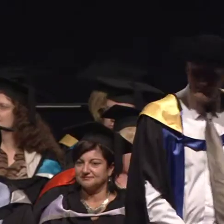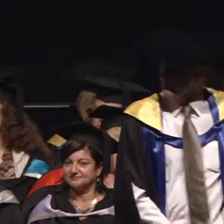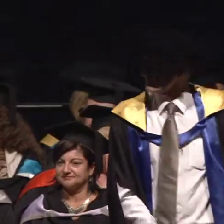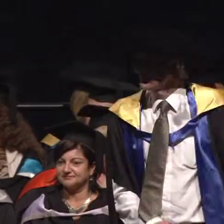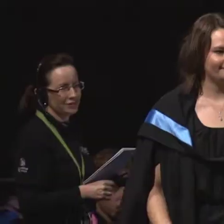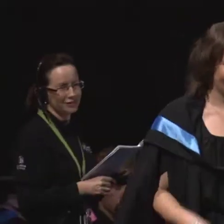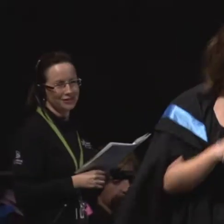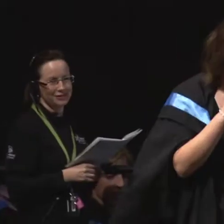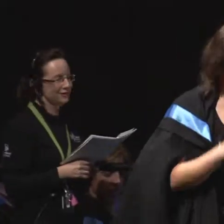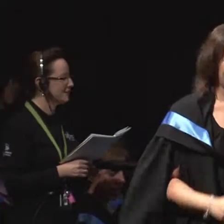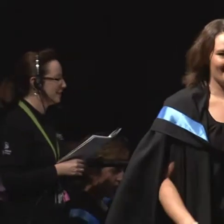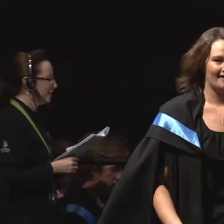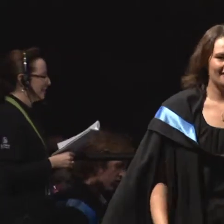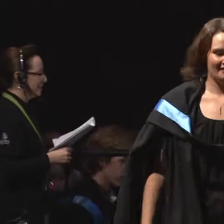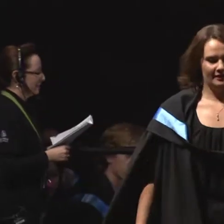Genevieve Collis.